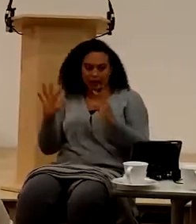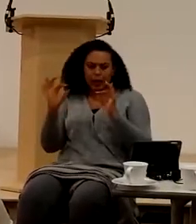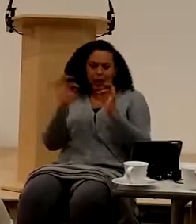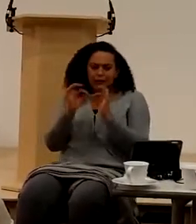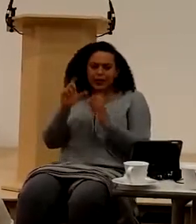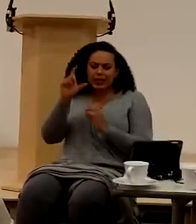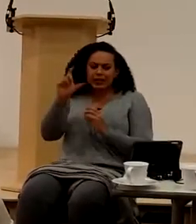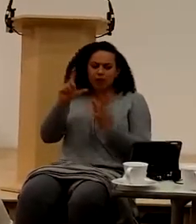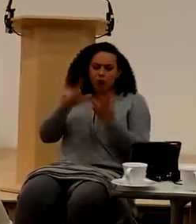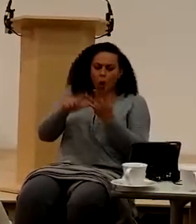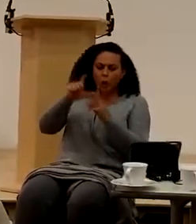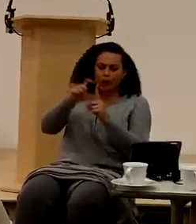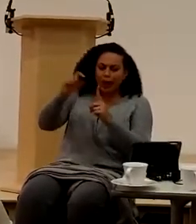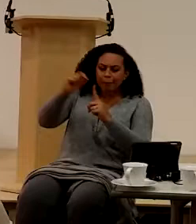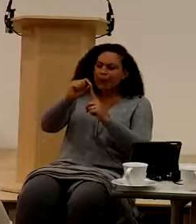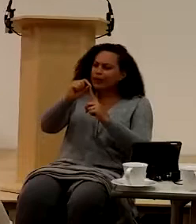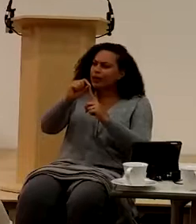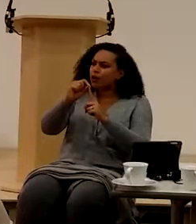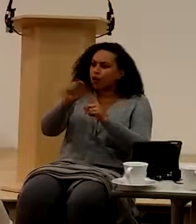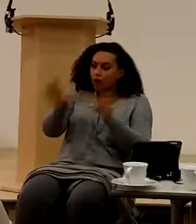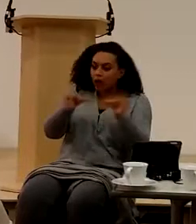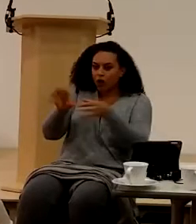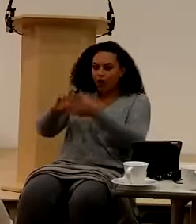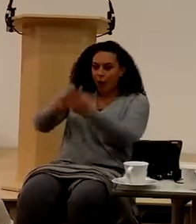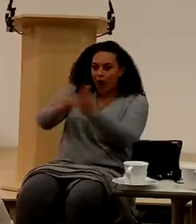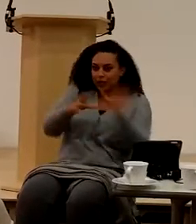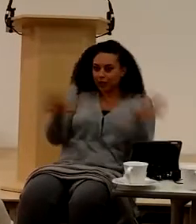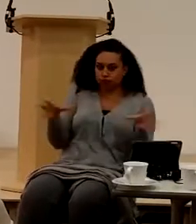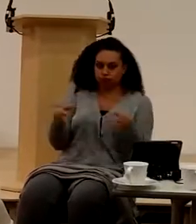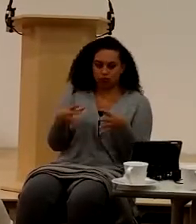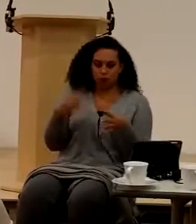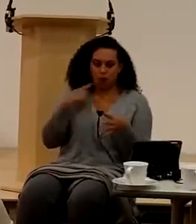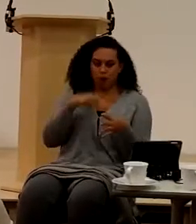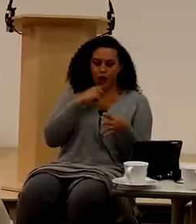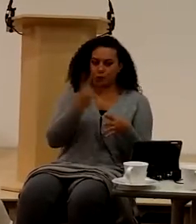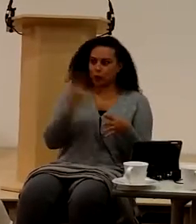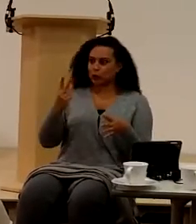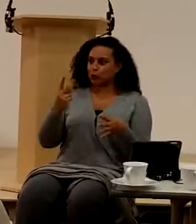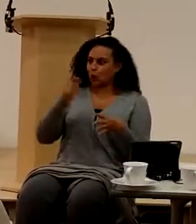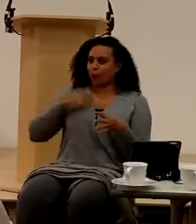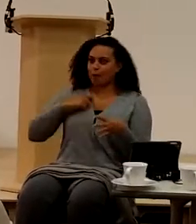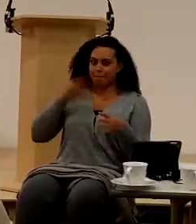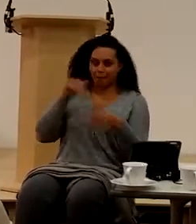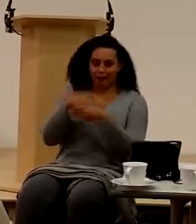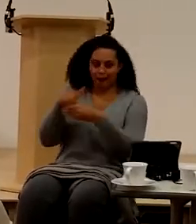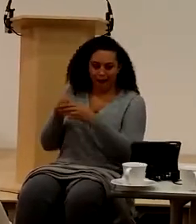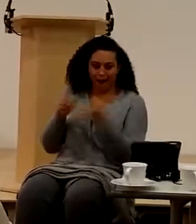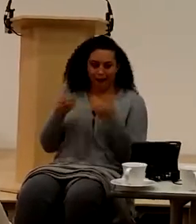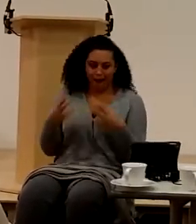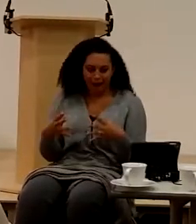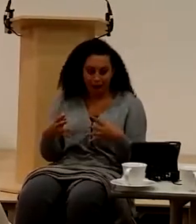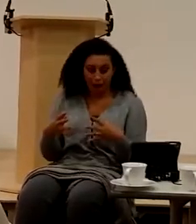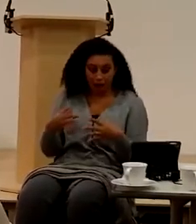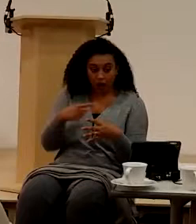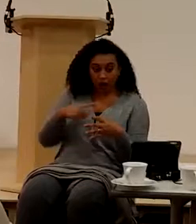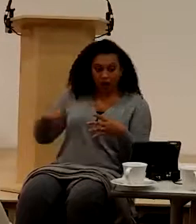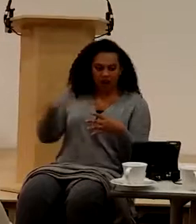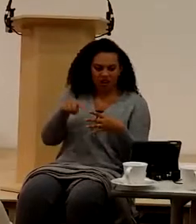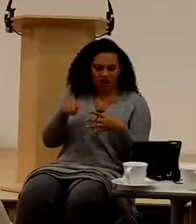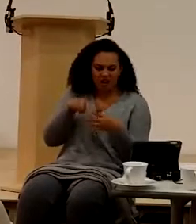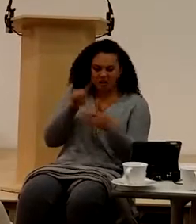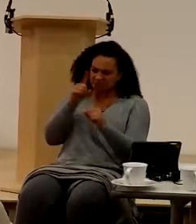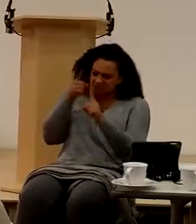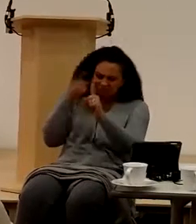at back then. At the first National Committee meeting of British